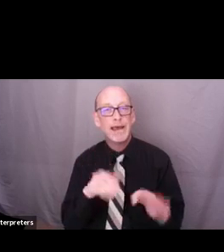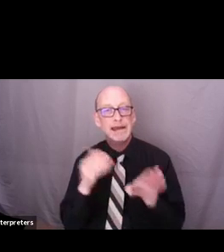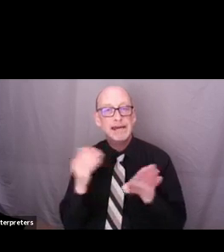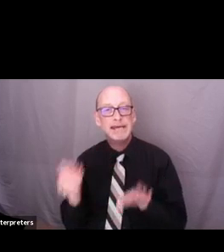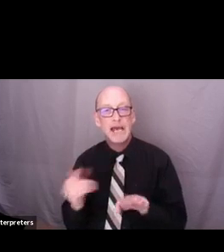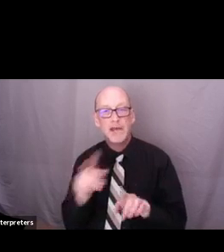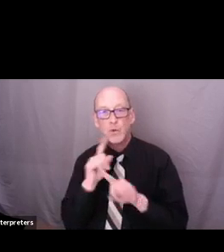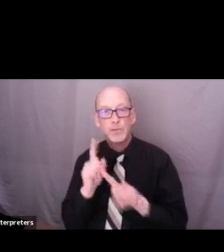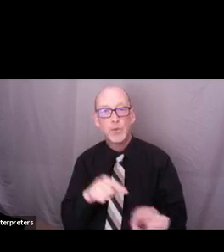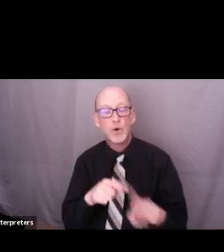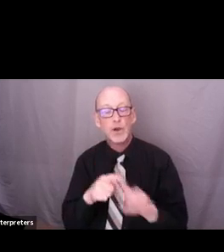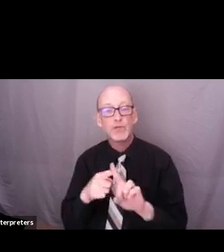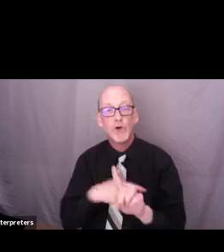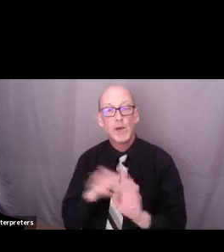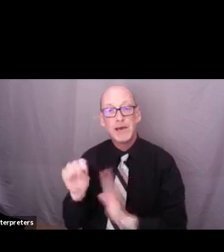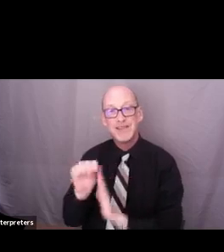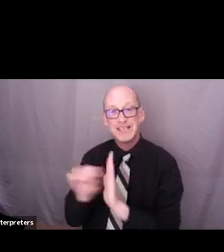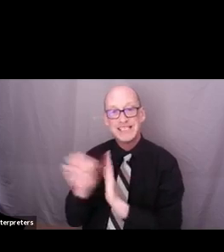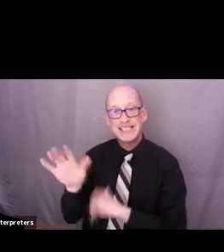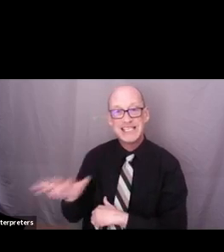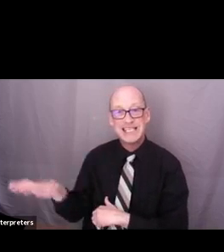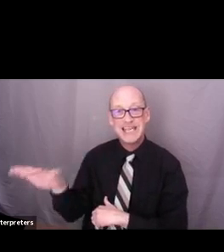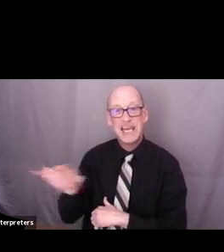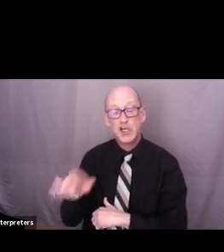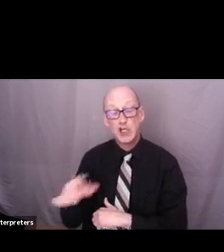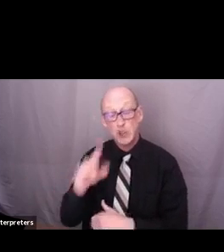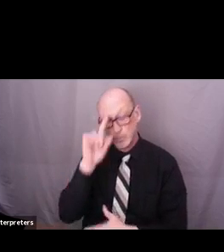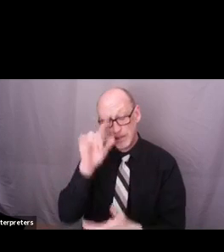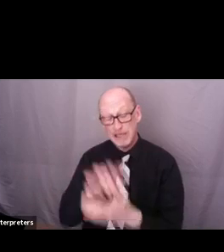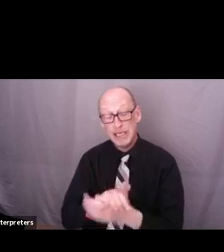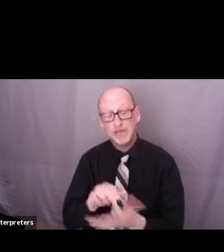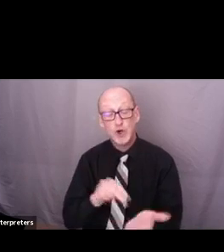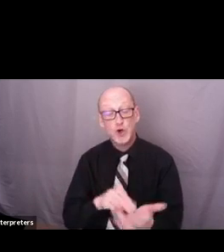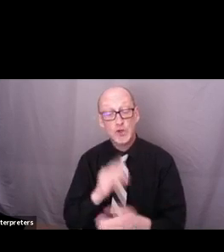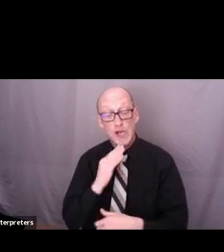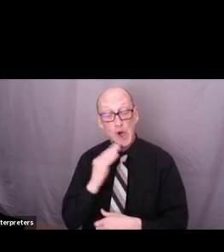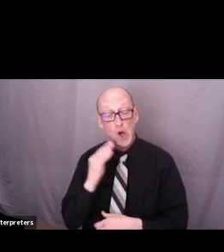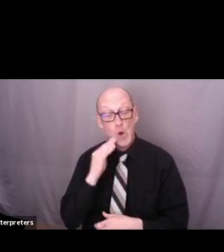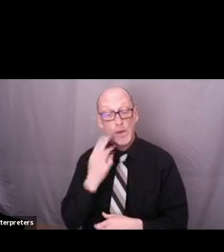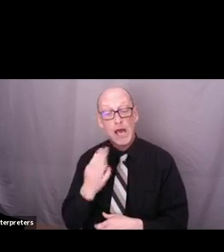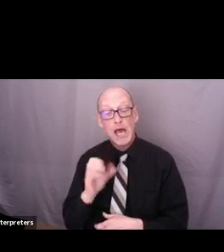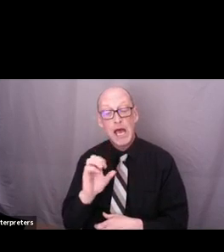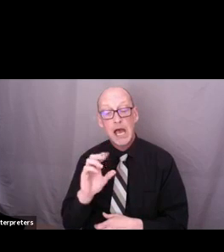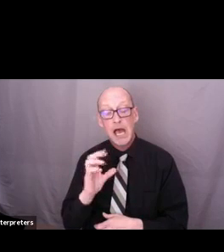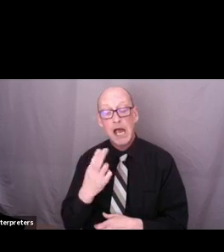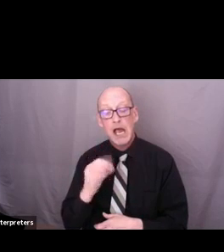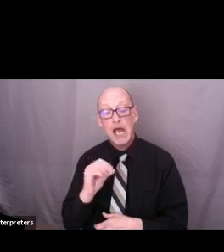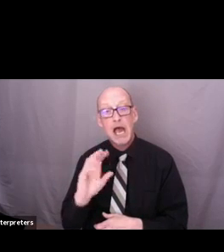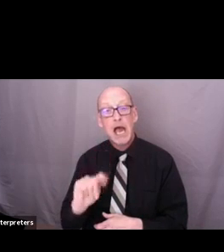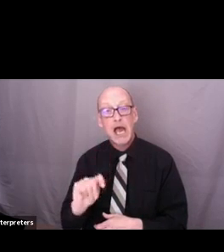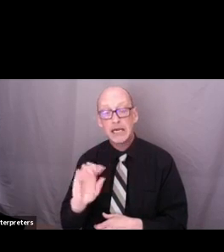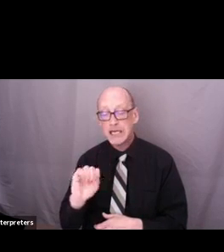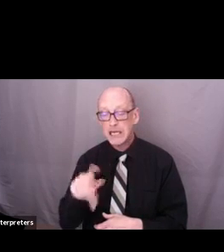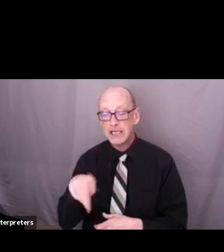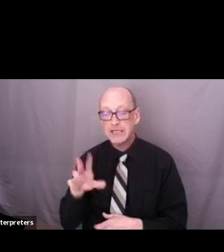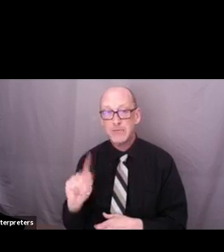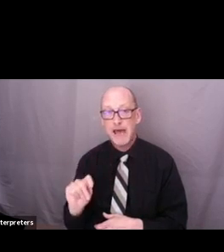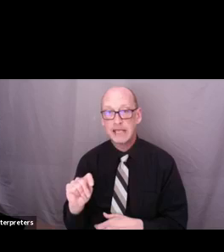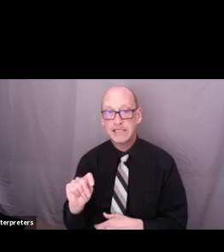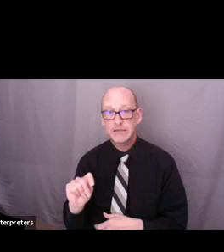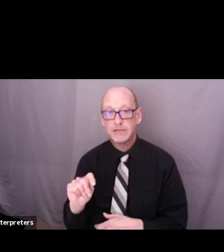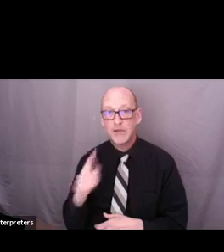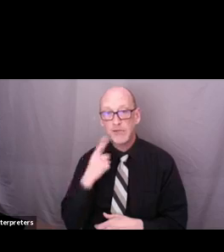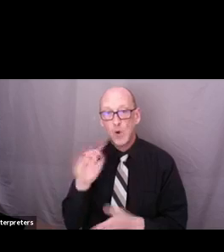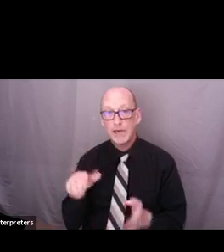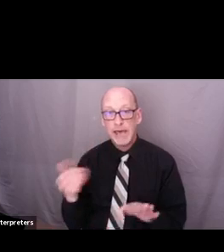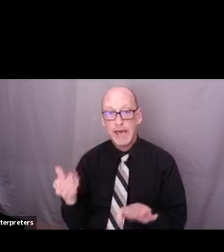county is a hotspot for nursing home cases? Well, again, I wish I had a crystal ball to say